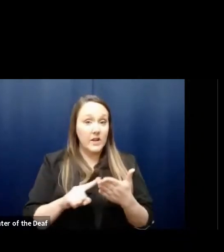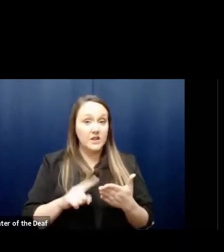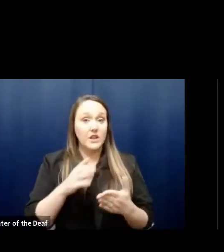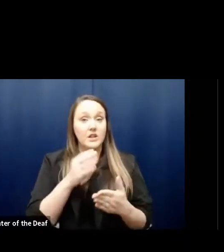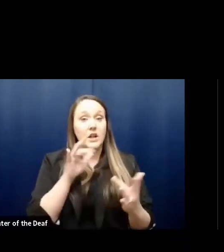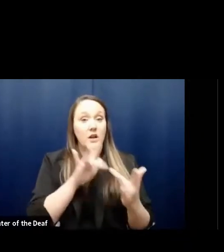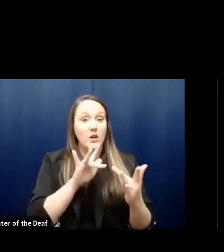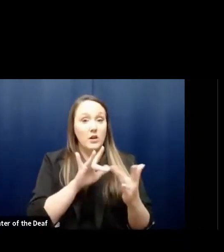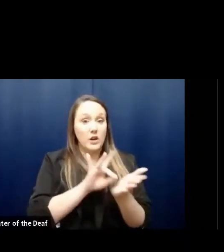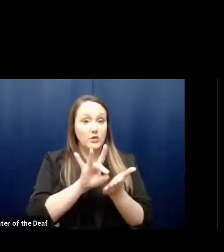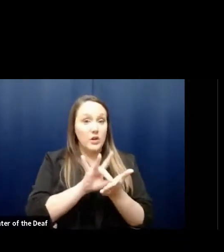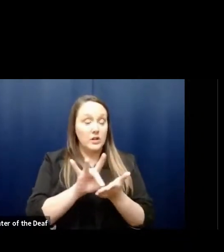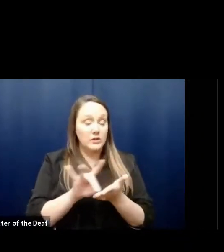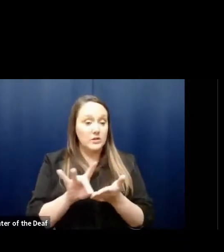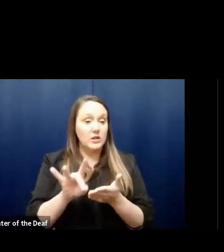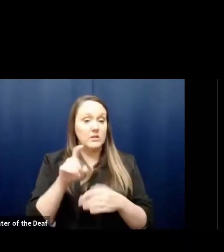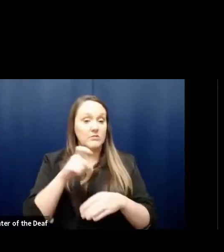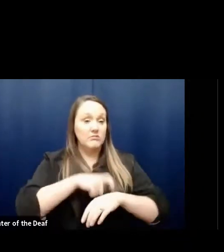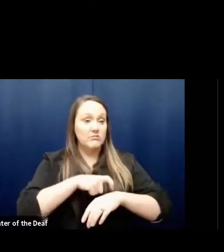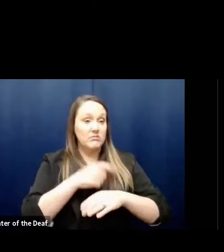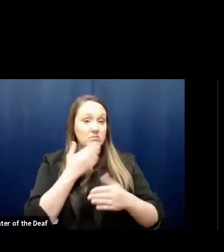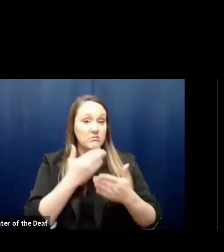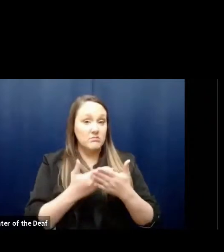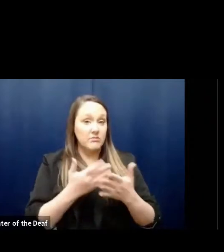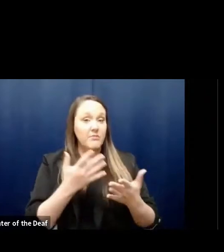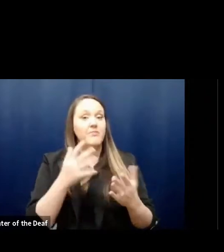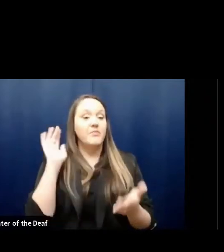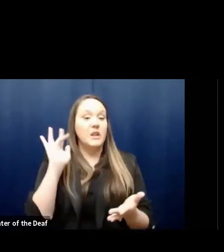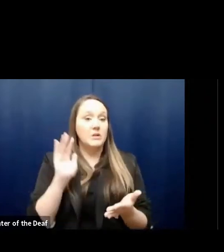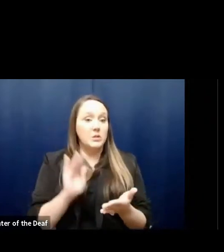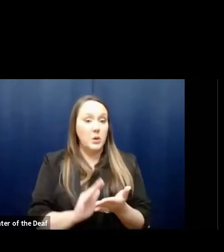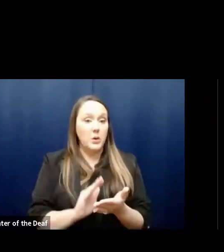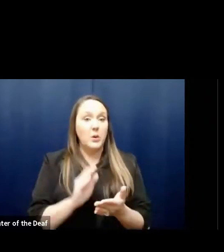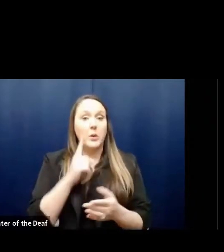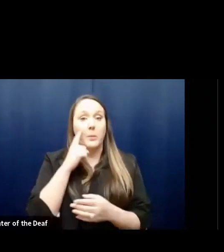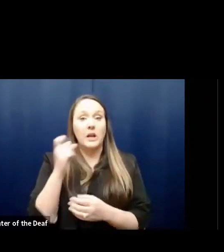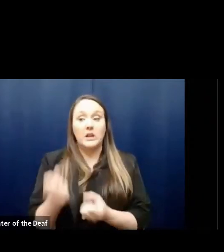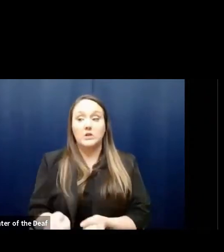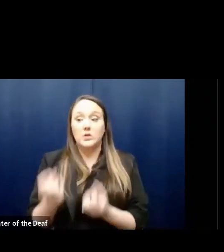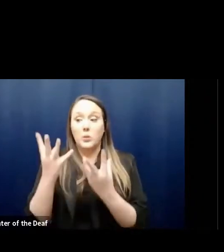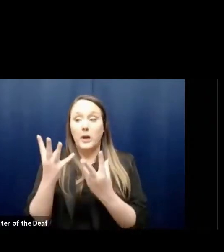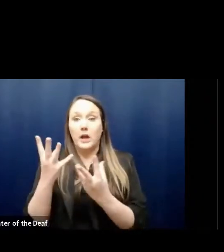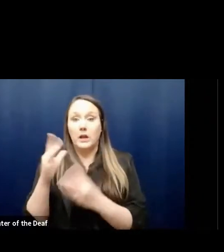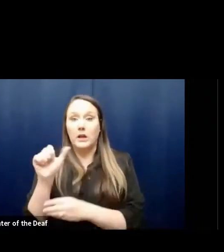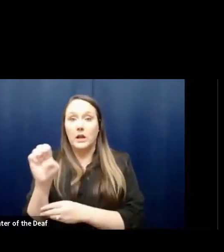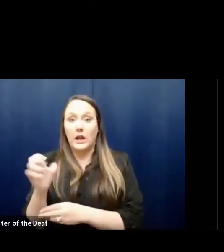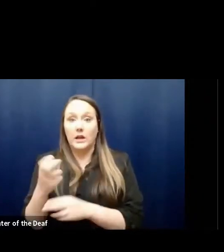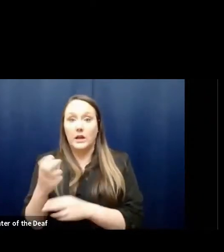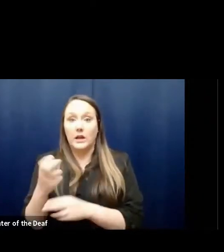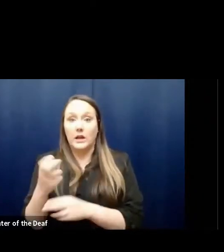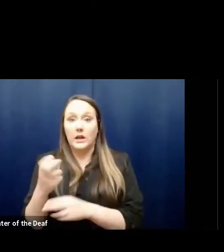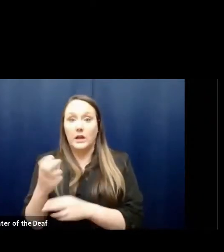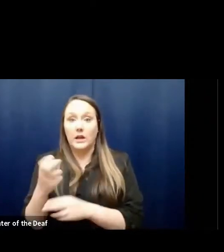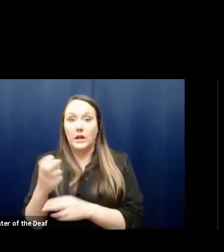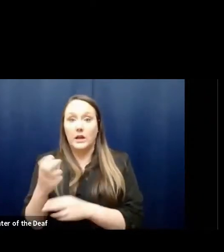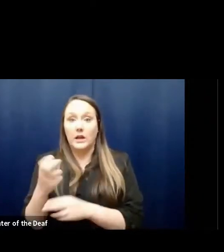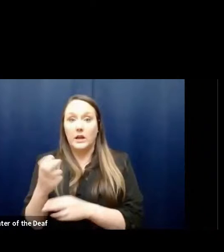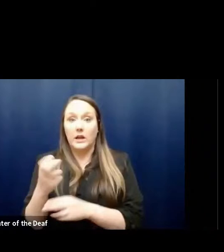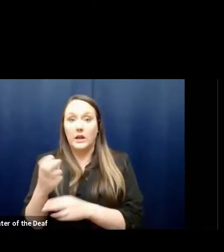contact tracing in a timely manner diminishes as the volume of cases increases. There are several reasons for